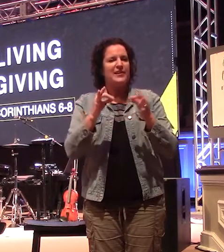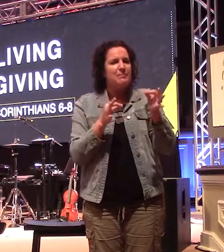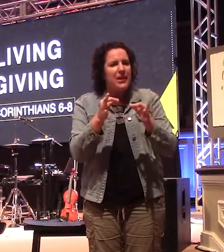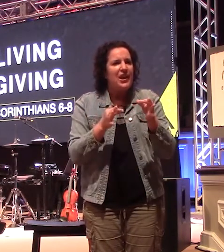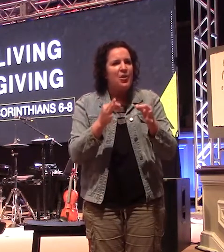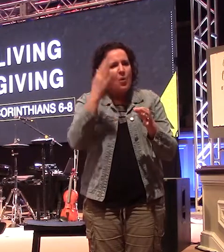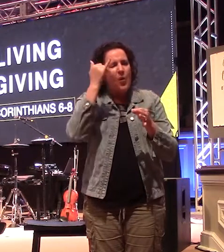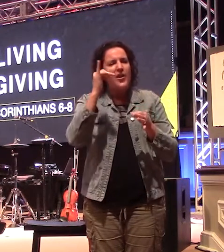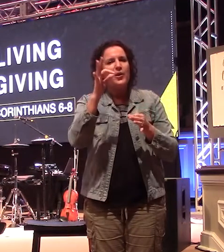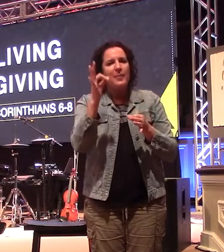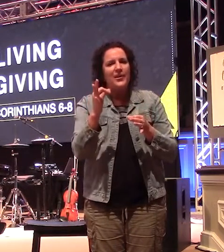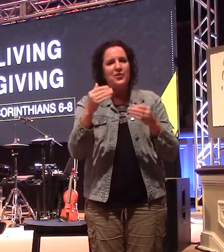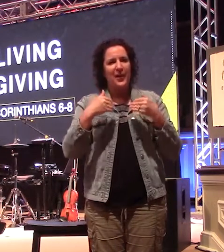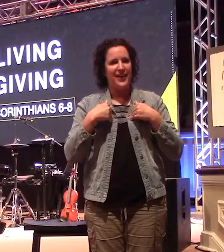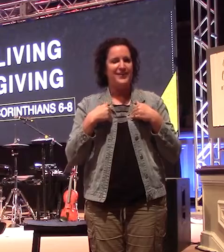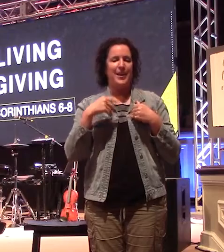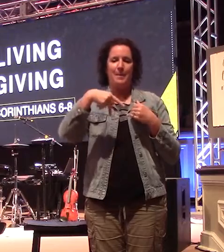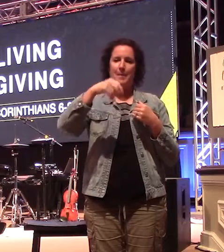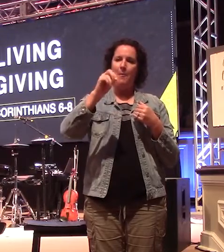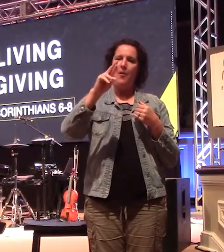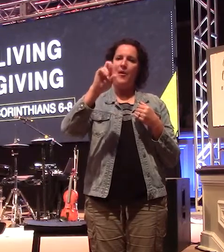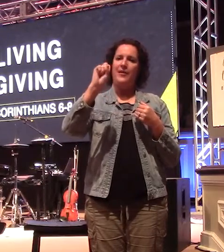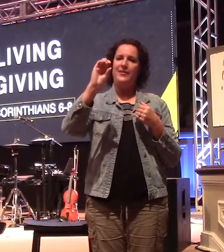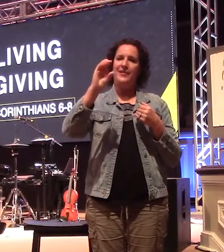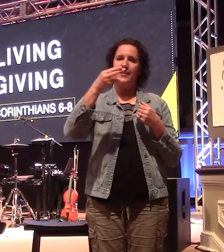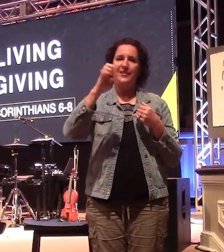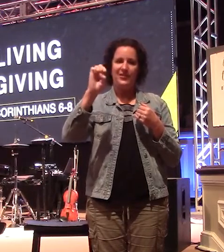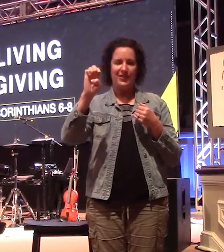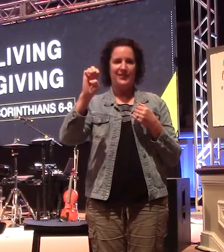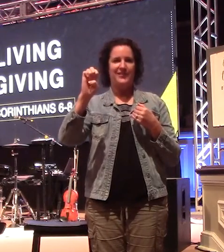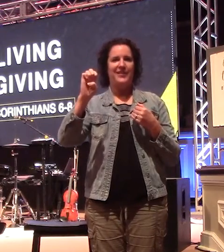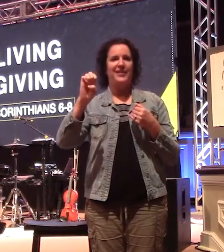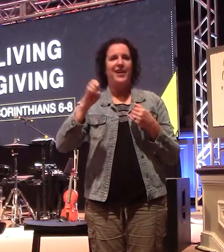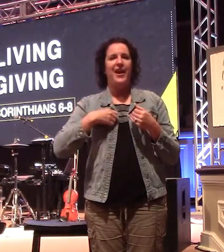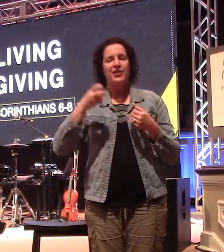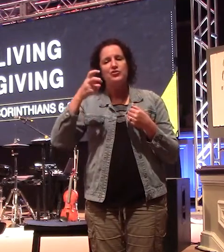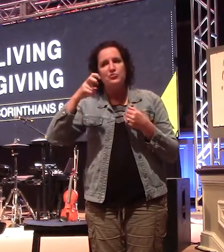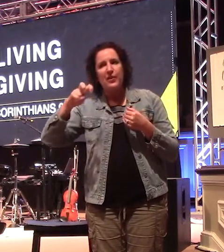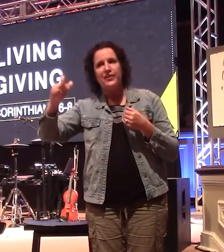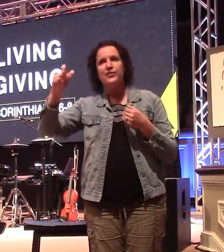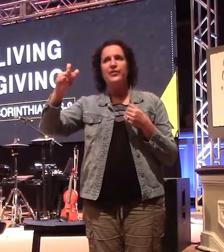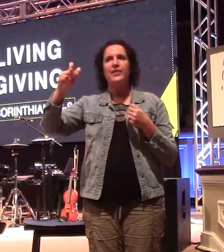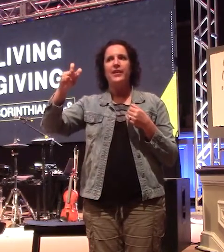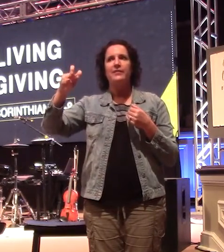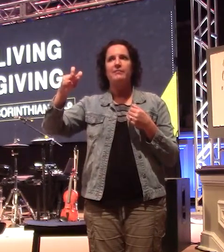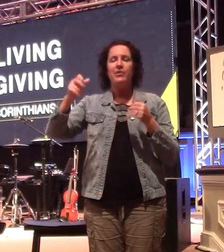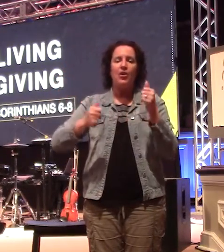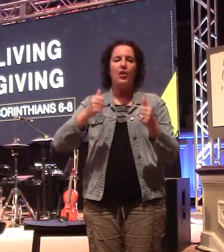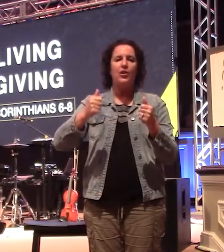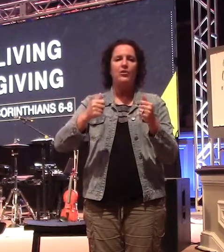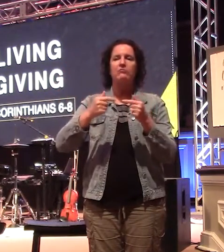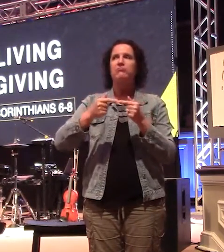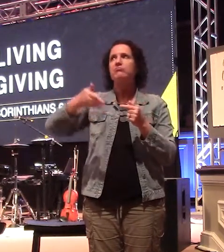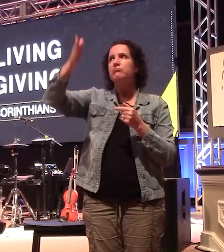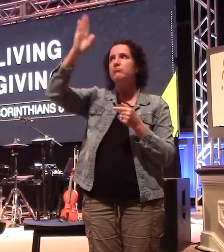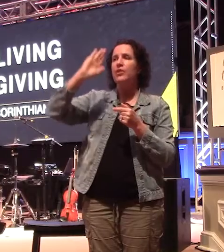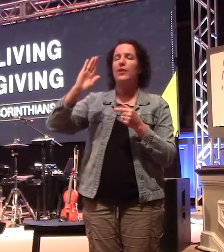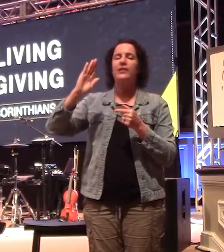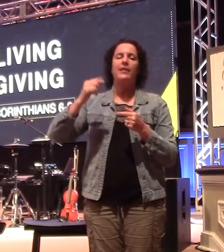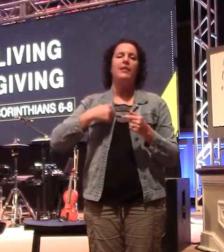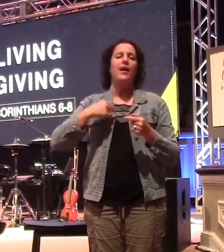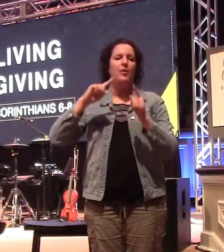of explaining it too. And so I've got some things I took care of, and I transferred the ownership of that car to God. I was in Annapolis,